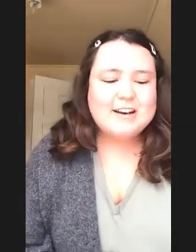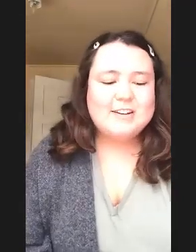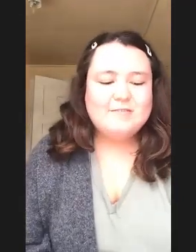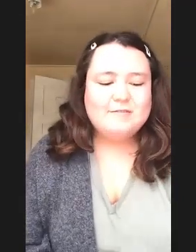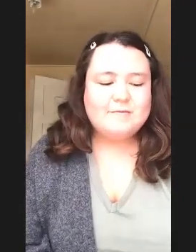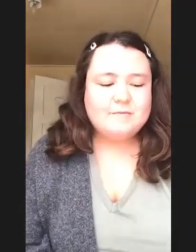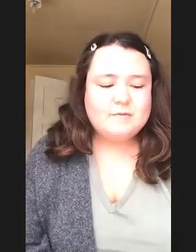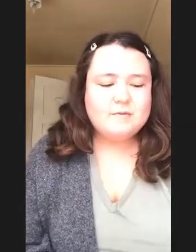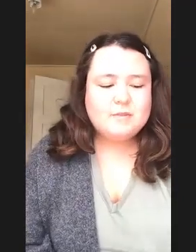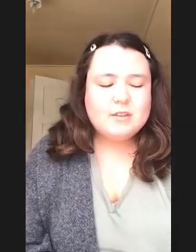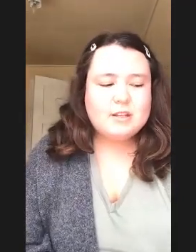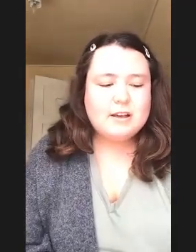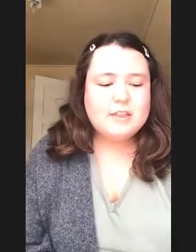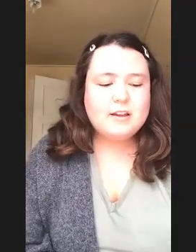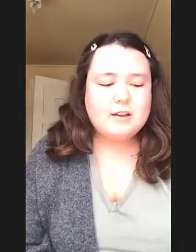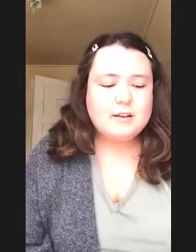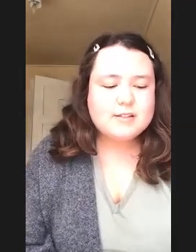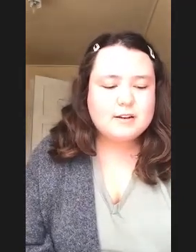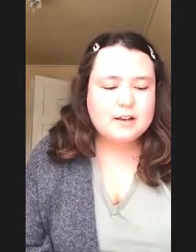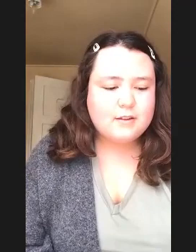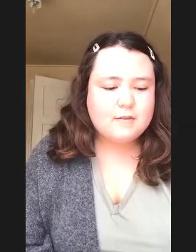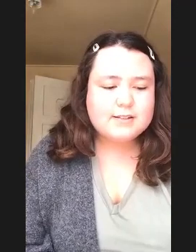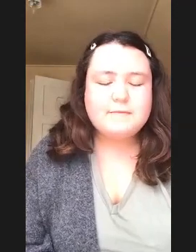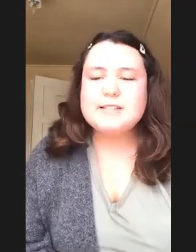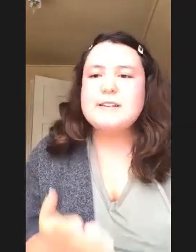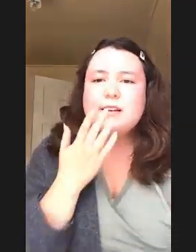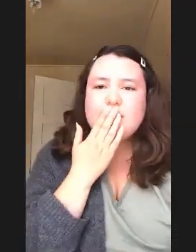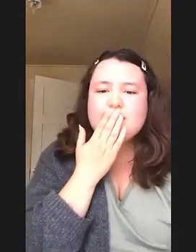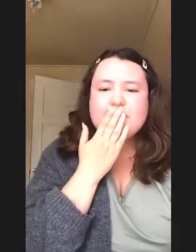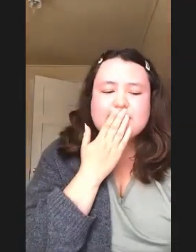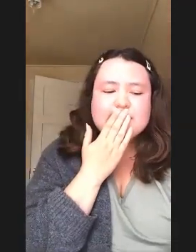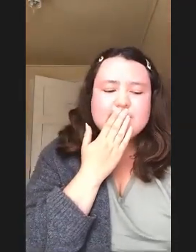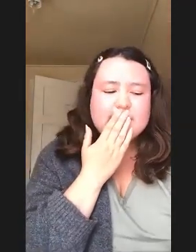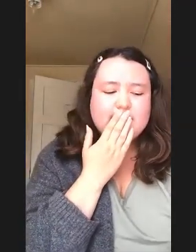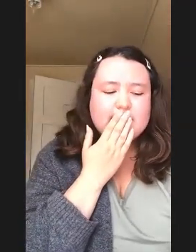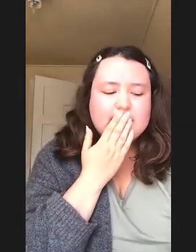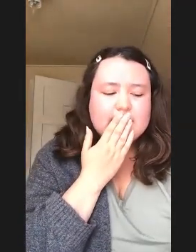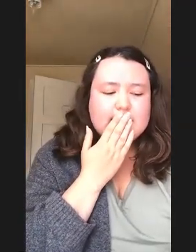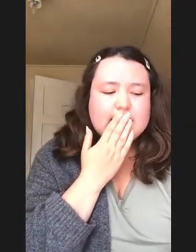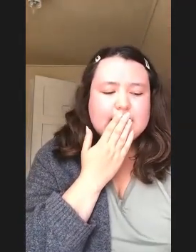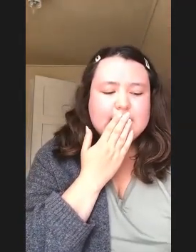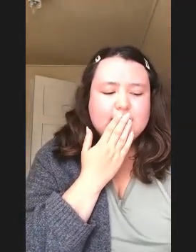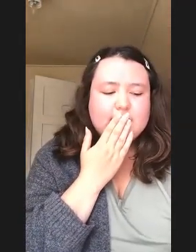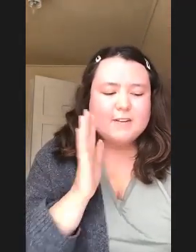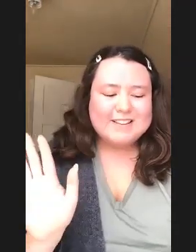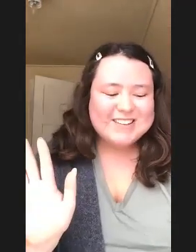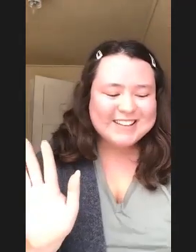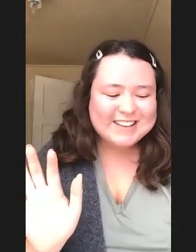I think, is there any other words I'm missing for cousin, family? Hold on, let me look at